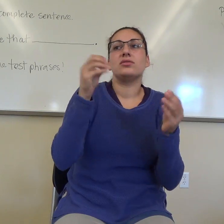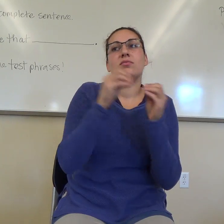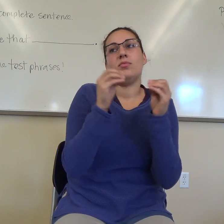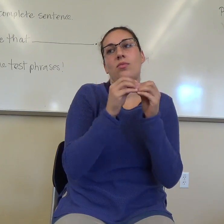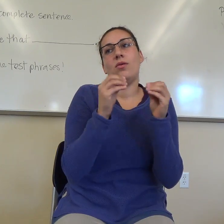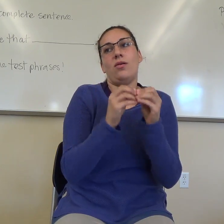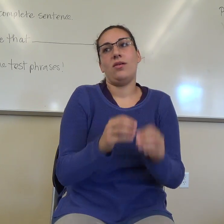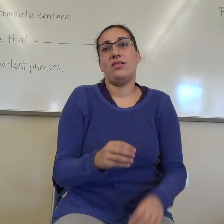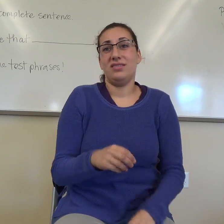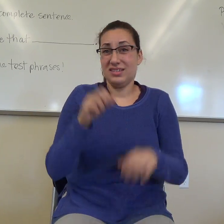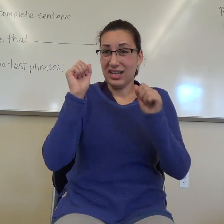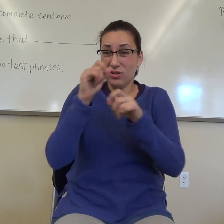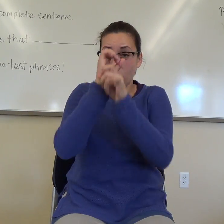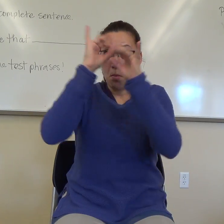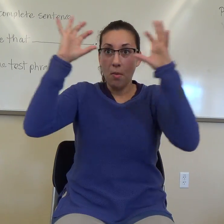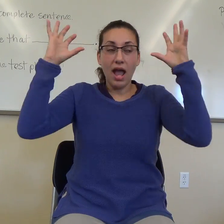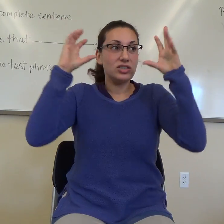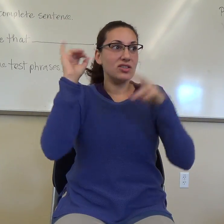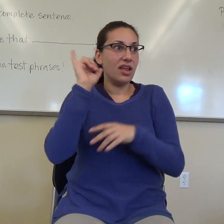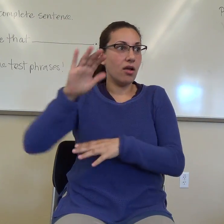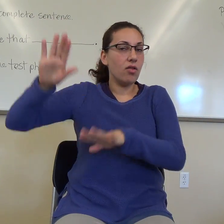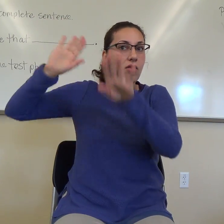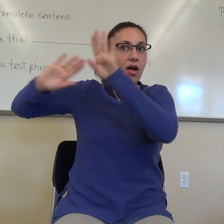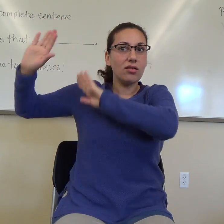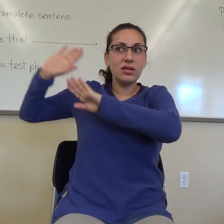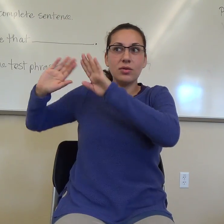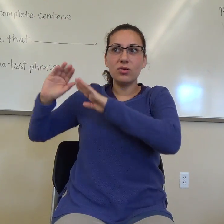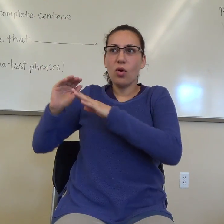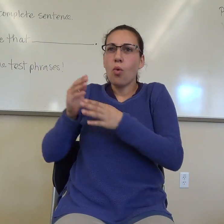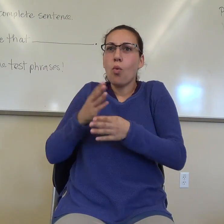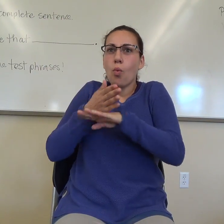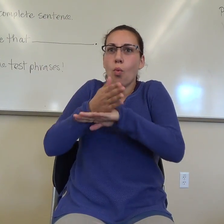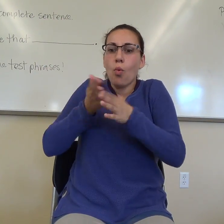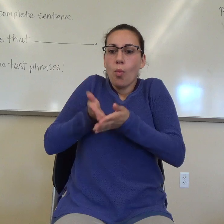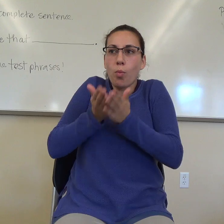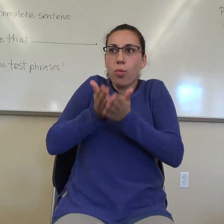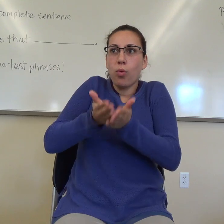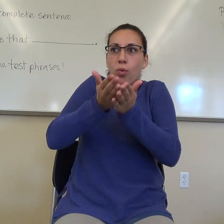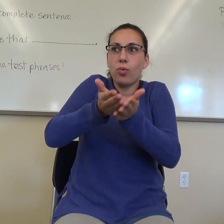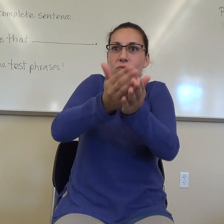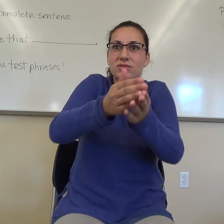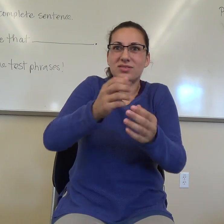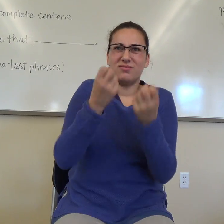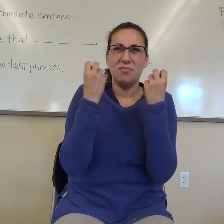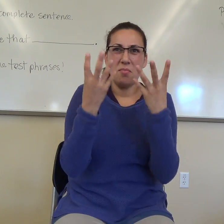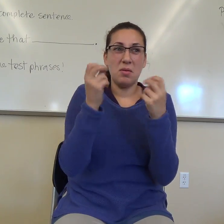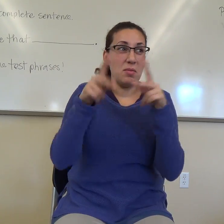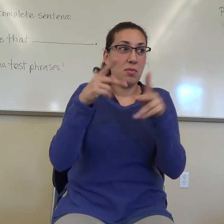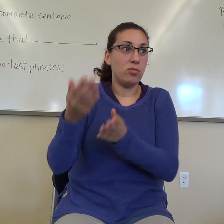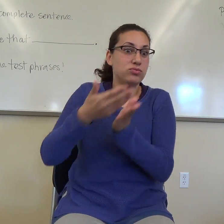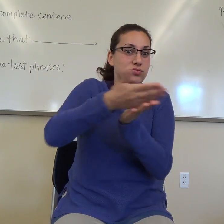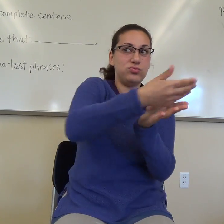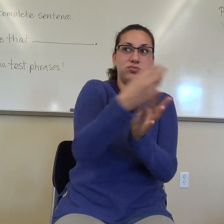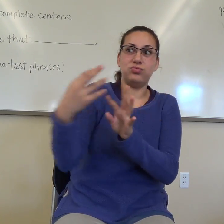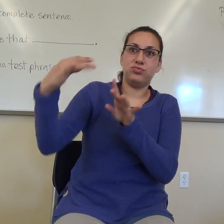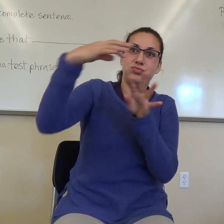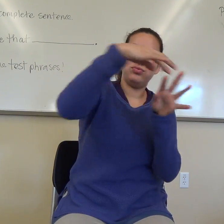Can you imagine in those little wooden boats sending all those people from France? Okay,